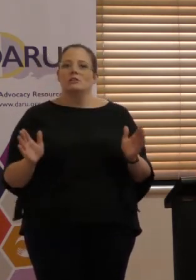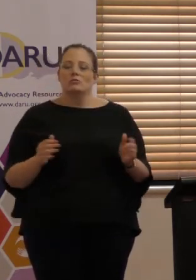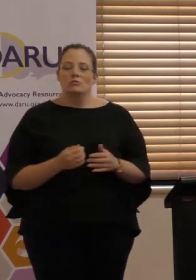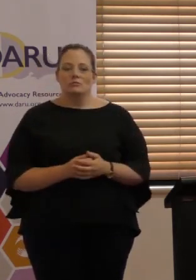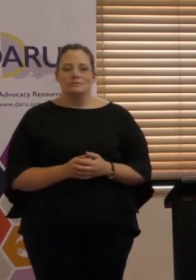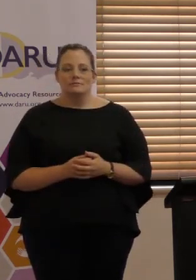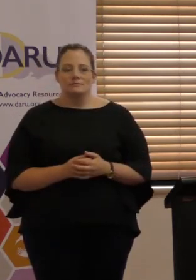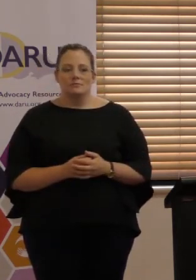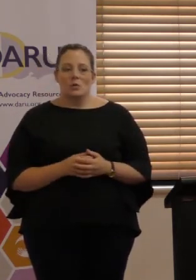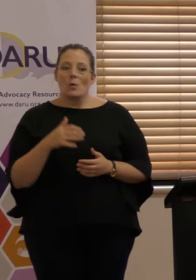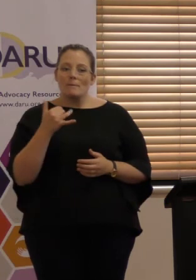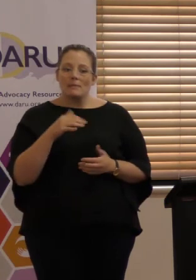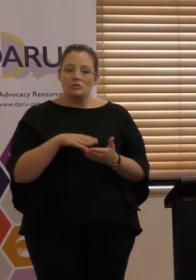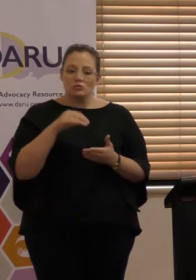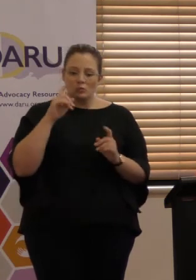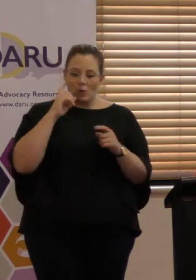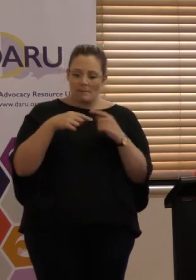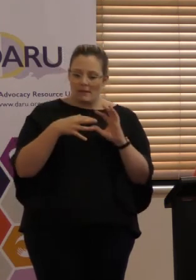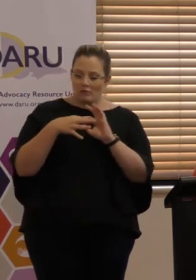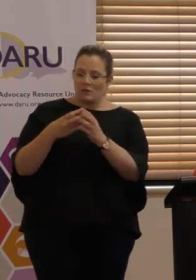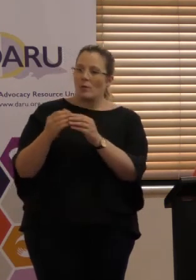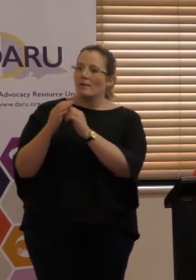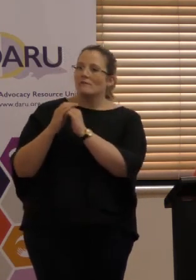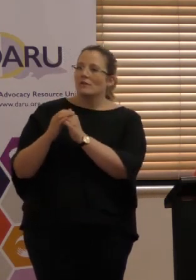that's relationships with their peers. So maybe if they get the